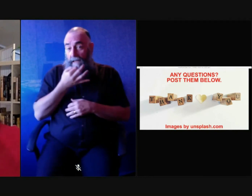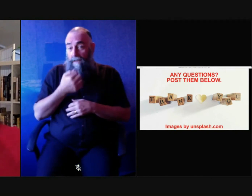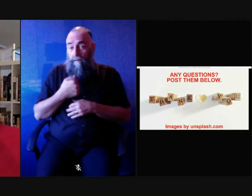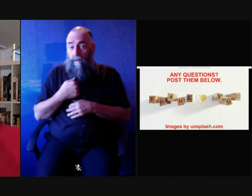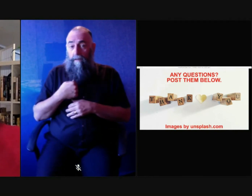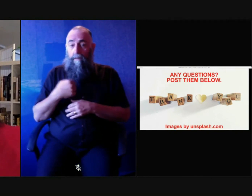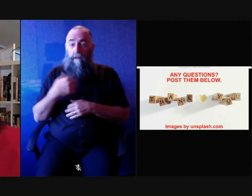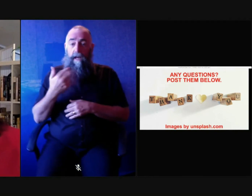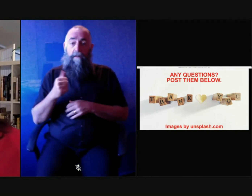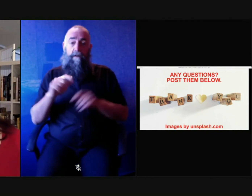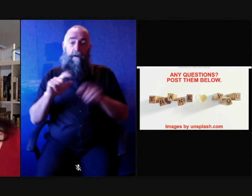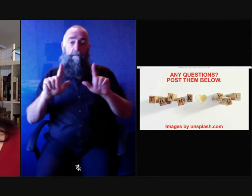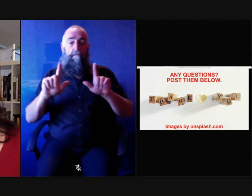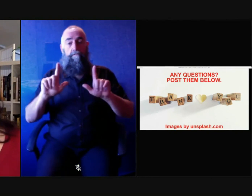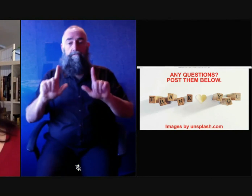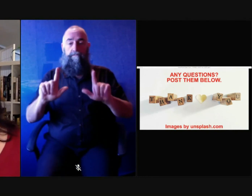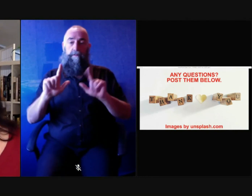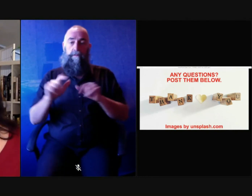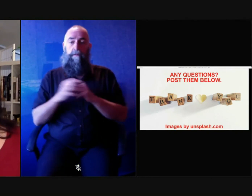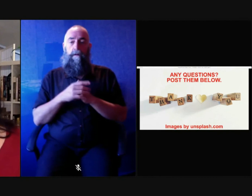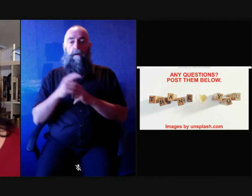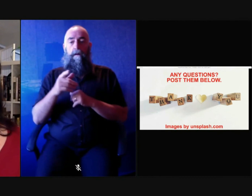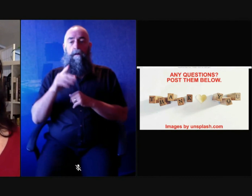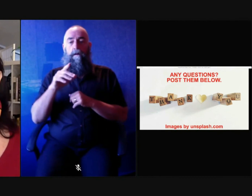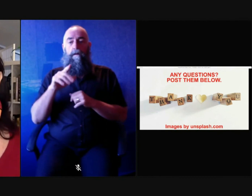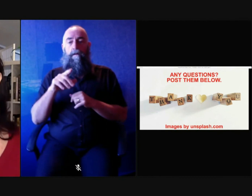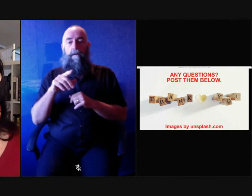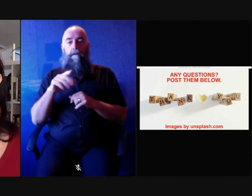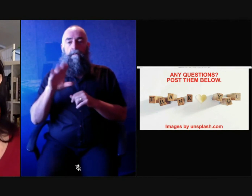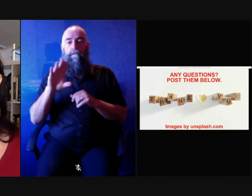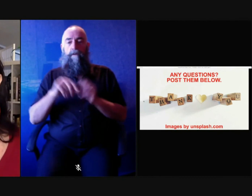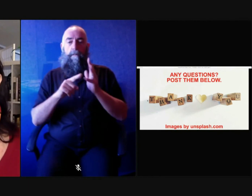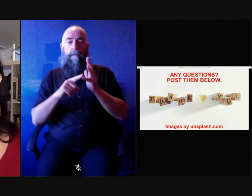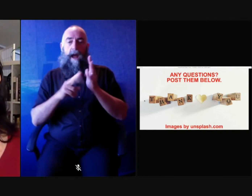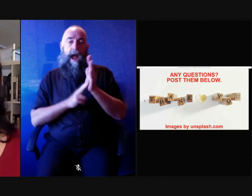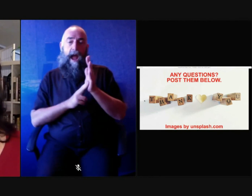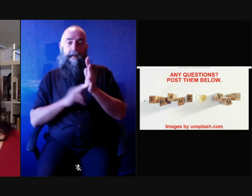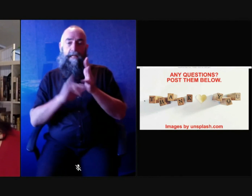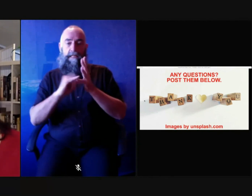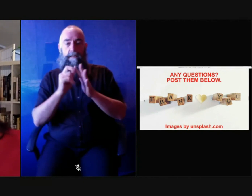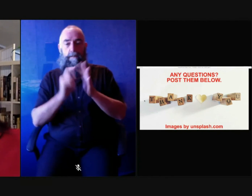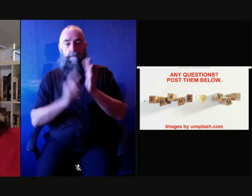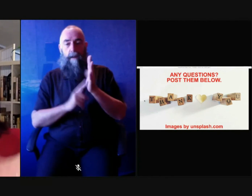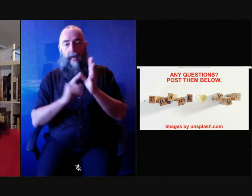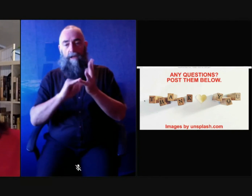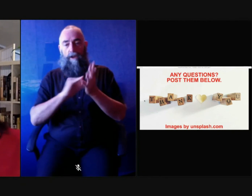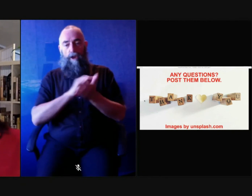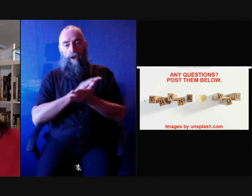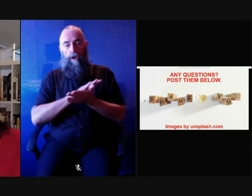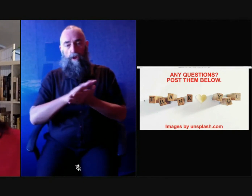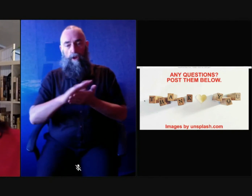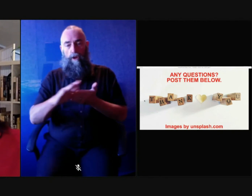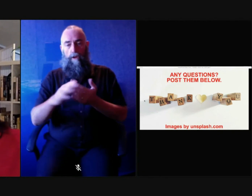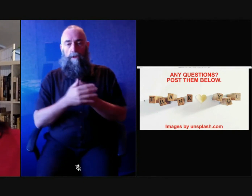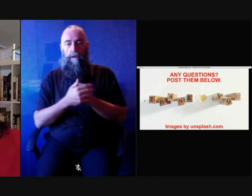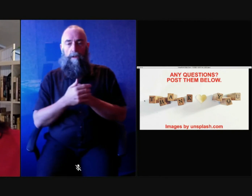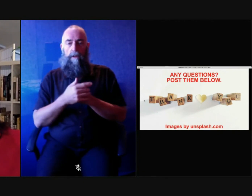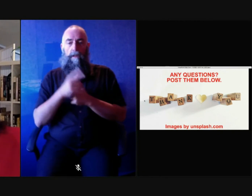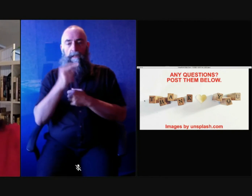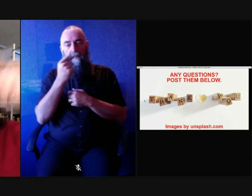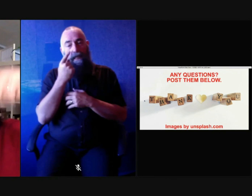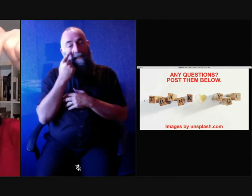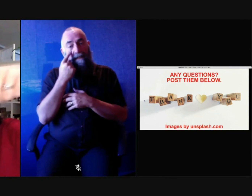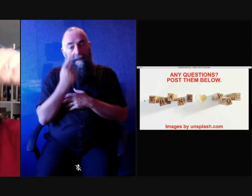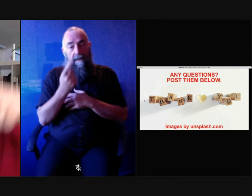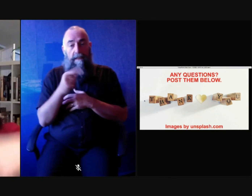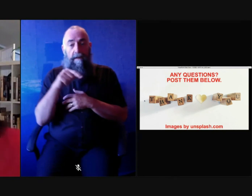there from Unsplash. And also just a reminder that you can access all of the resources to support this